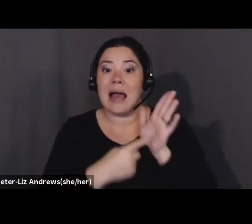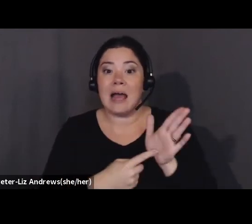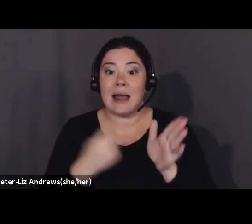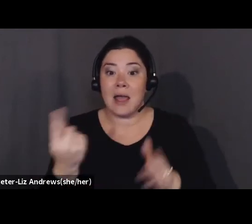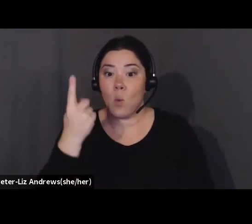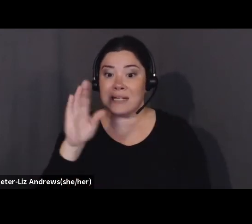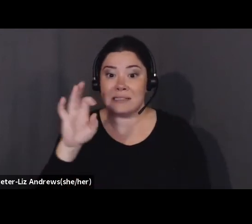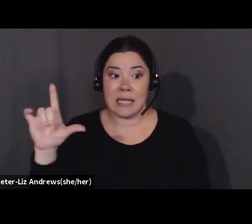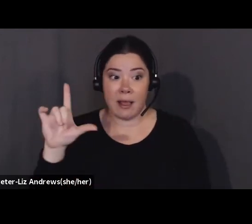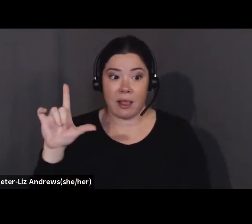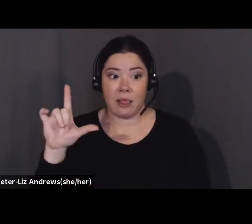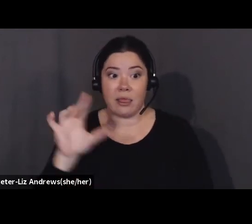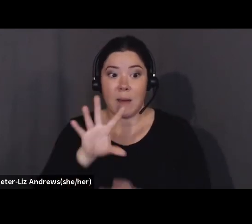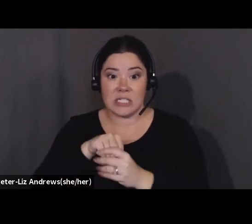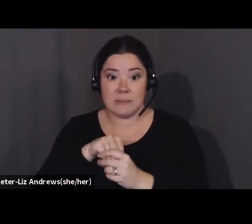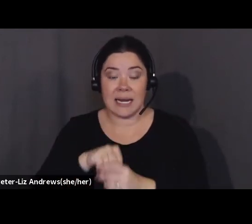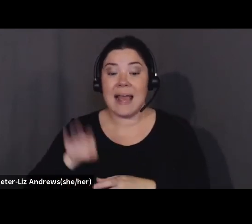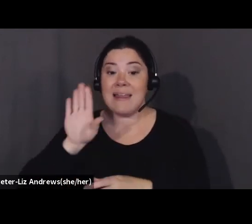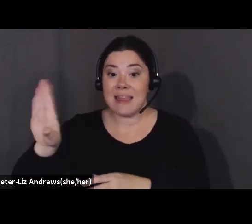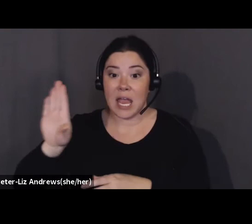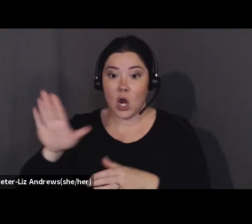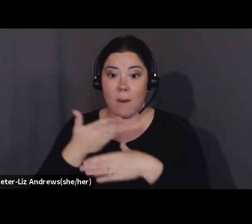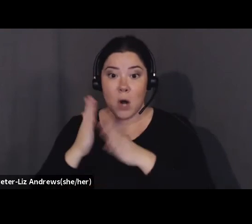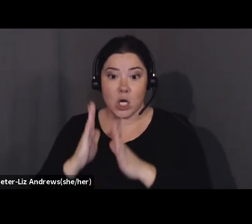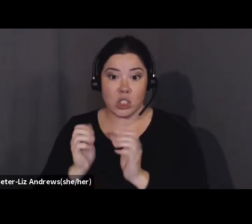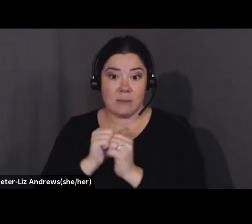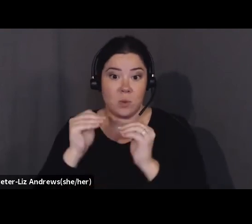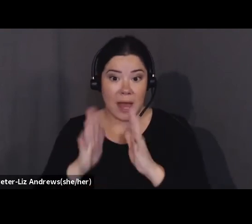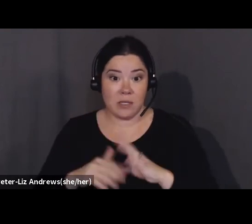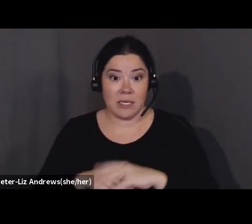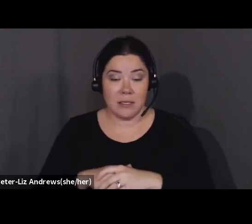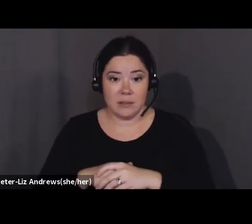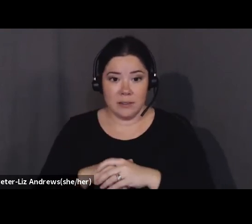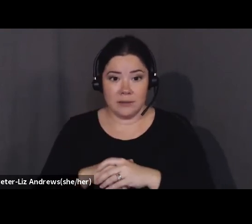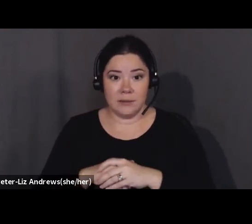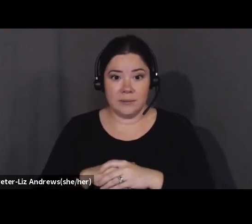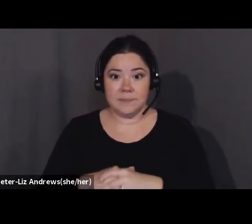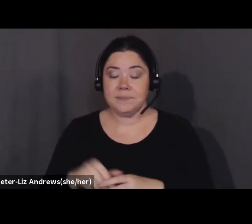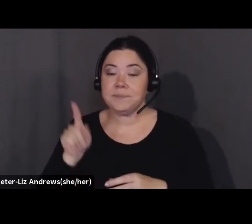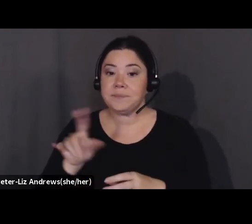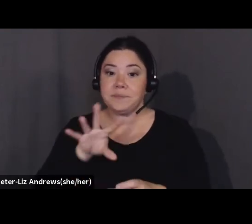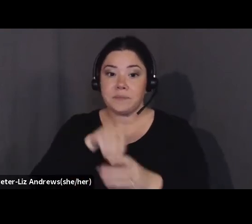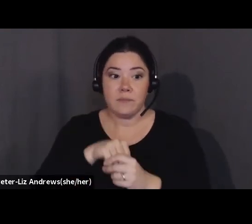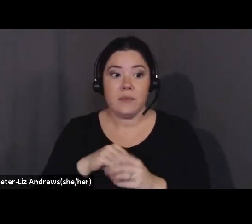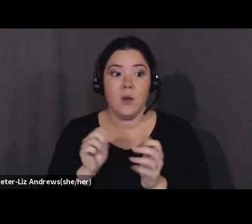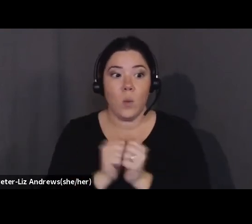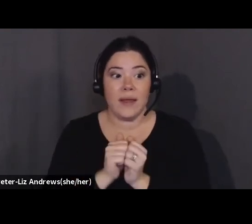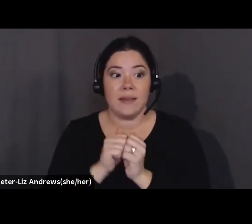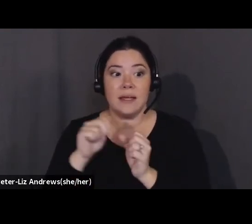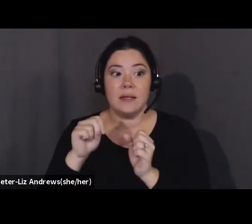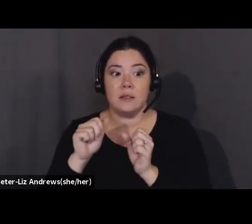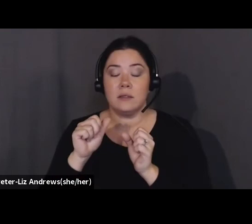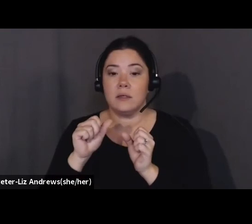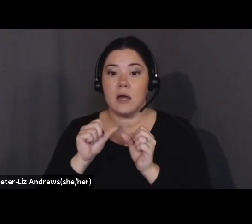that participated, their partnerships when it comes to housing. So they participate in the continuum of